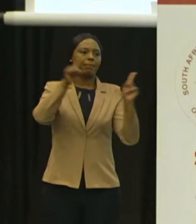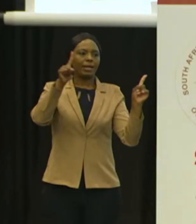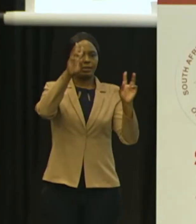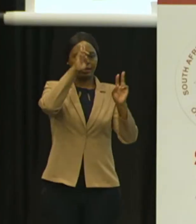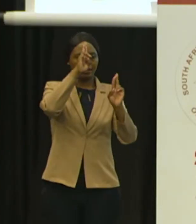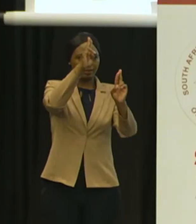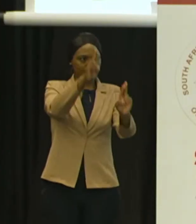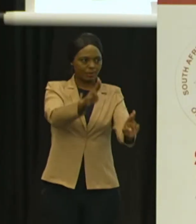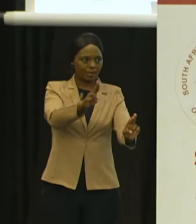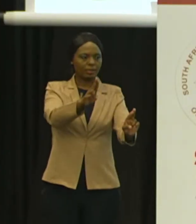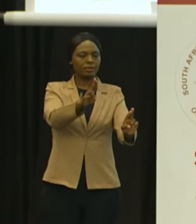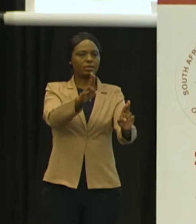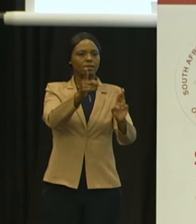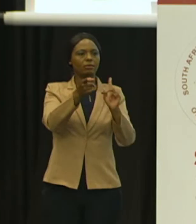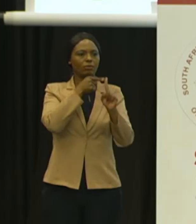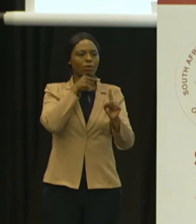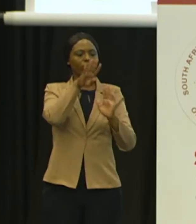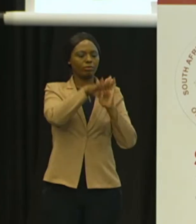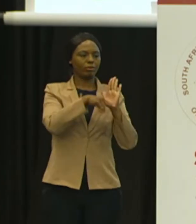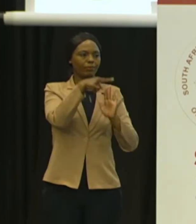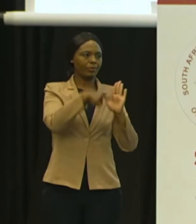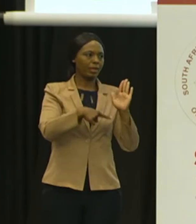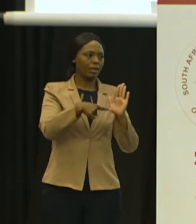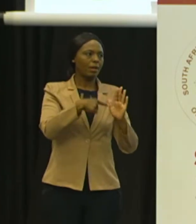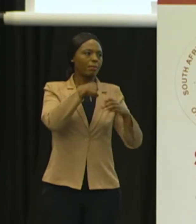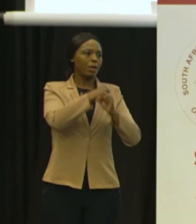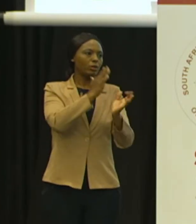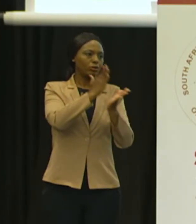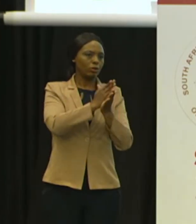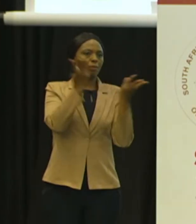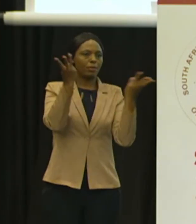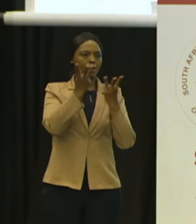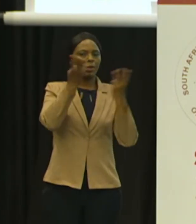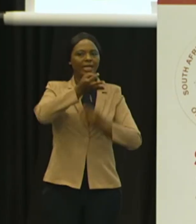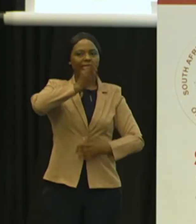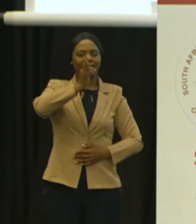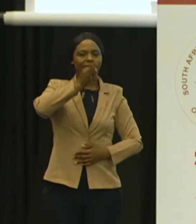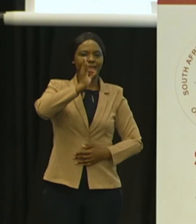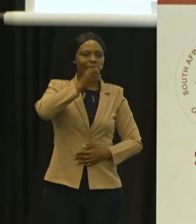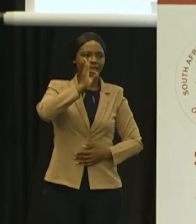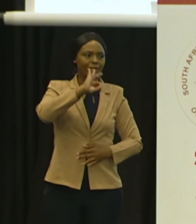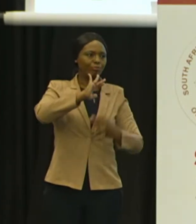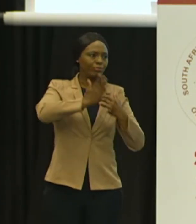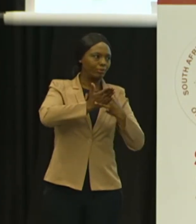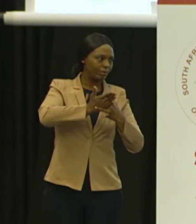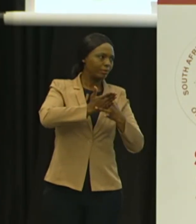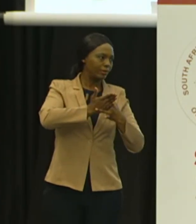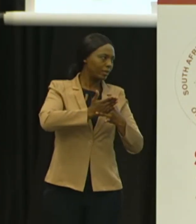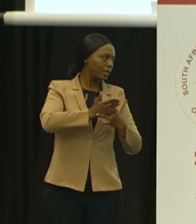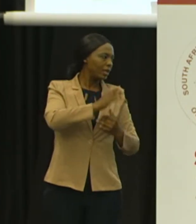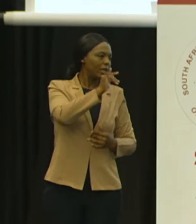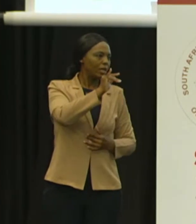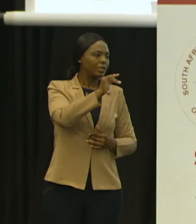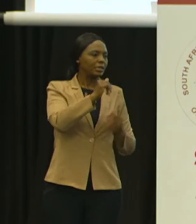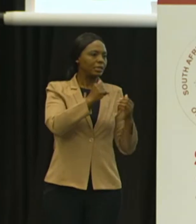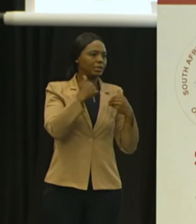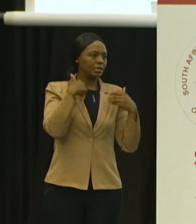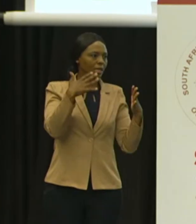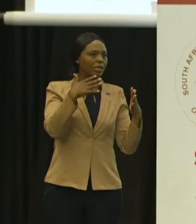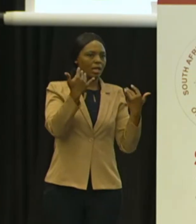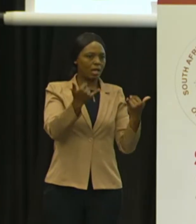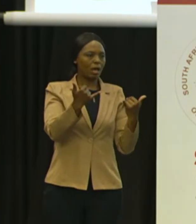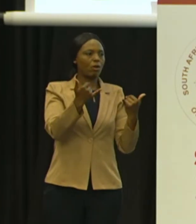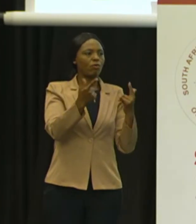to harm reduction and allow people to have their tea. So I believe, Jabo, if it's okay with you, we'll restart the breakaway rooms